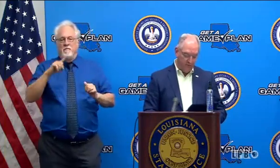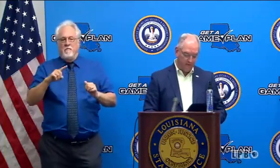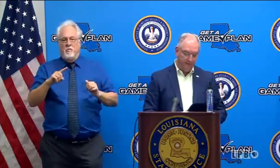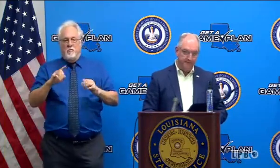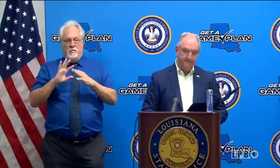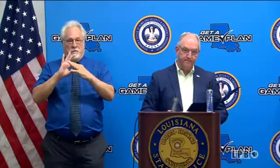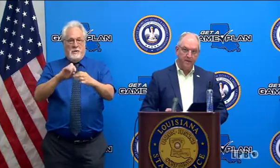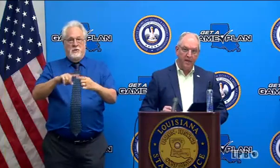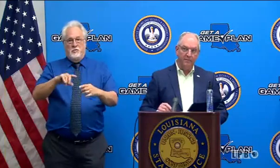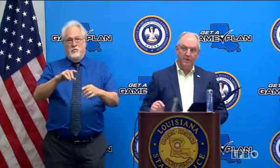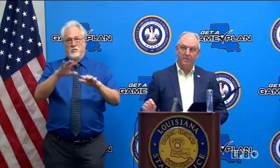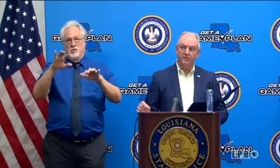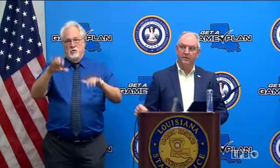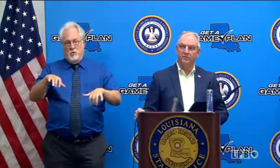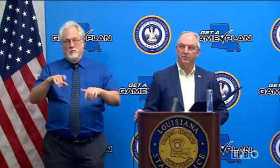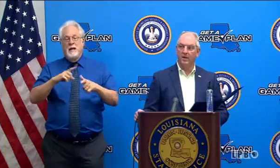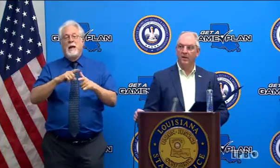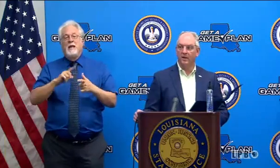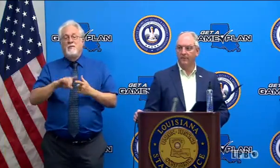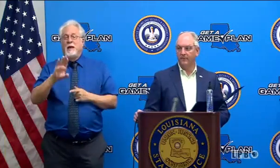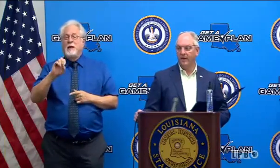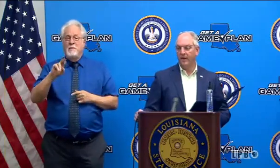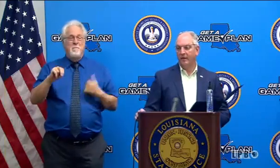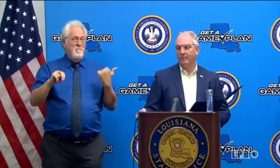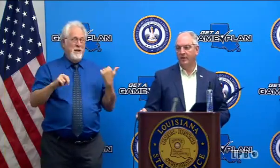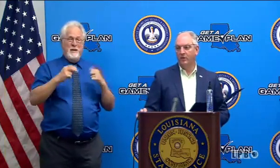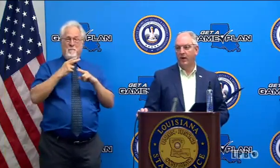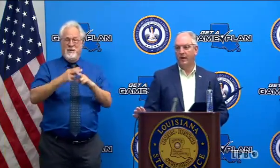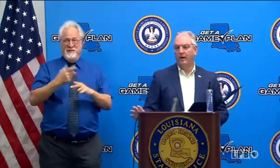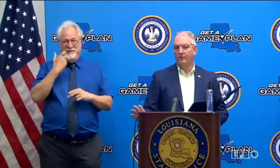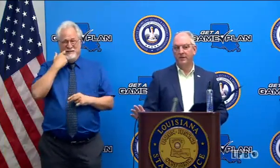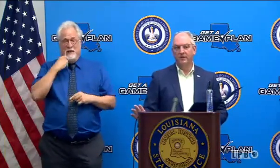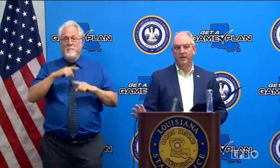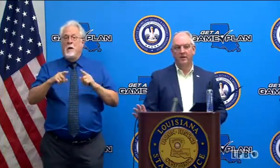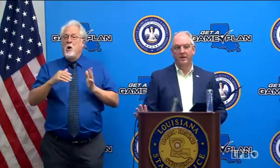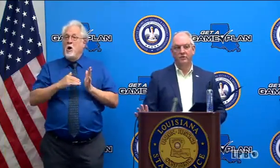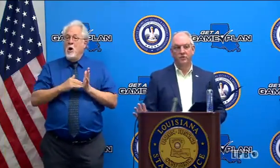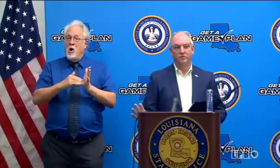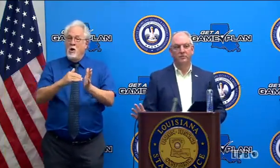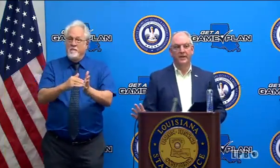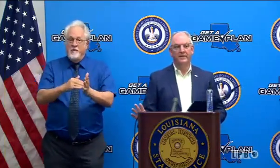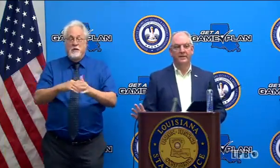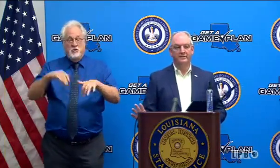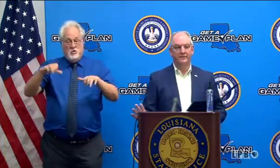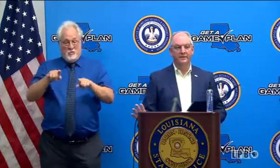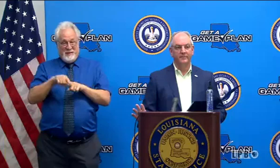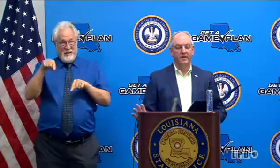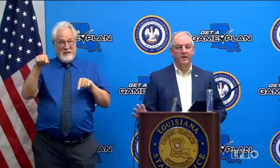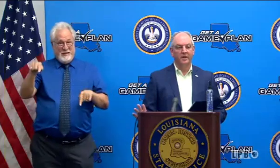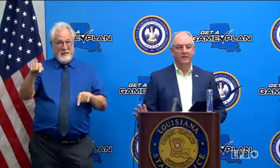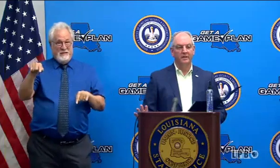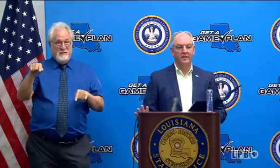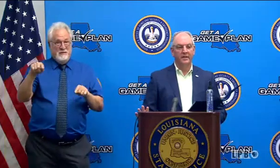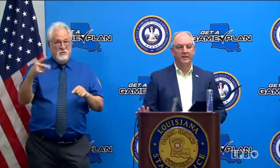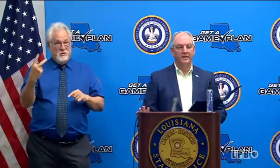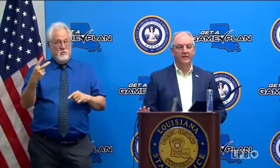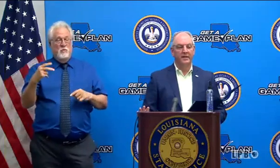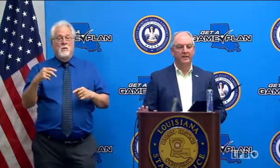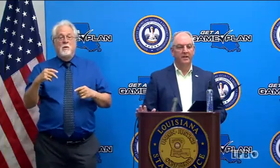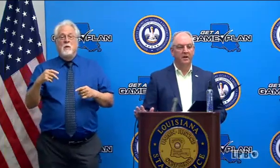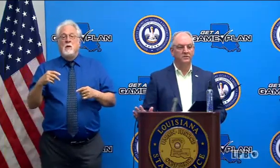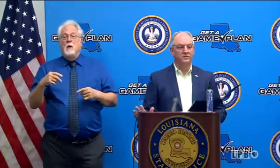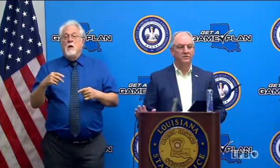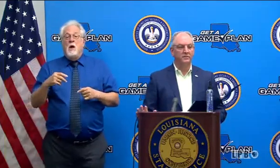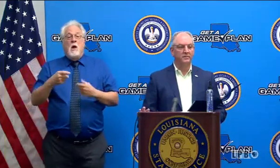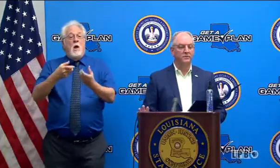to the storms. And Ben mentioned this a while ago, but quite often in storms like this, the